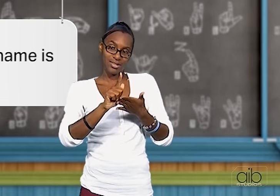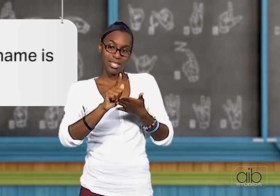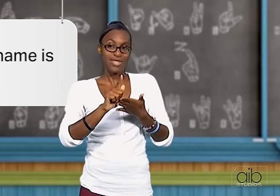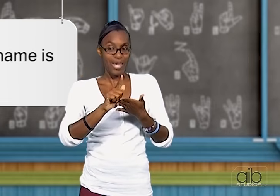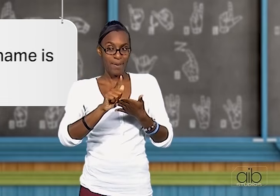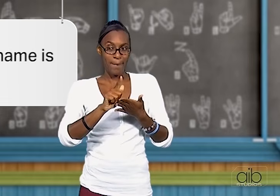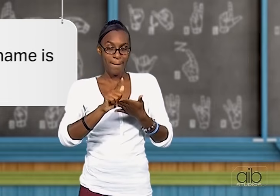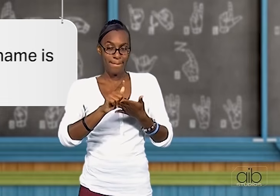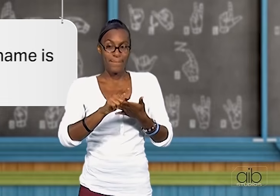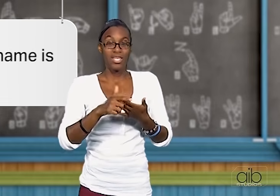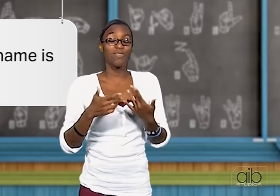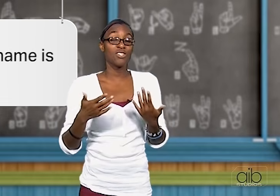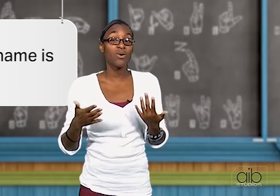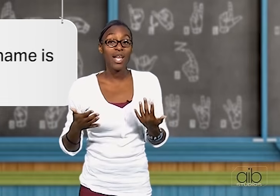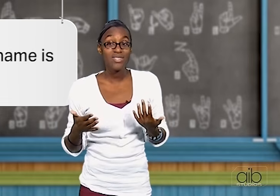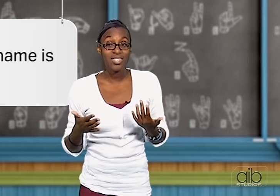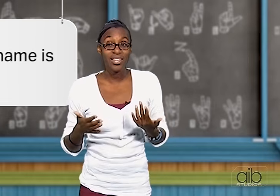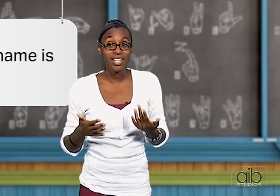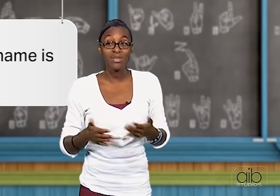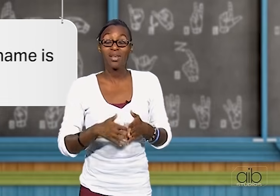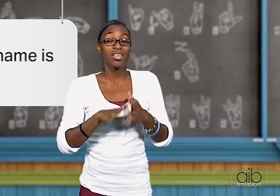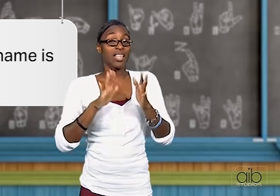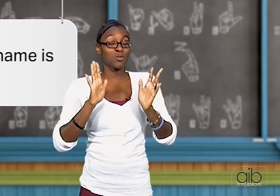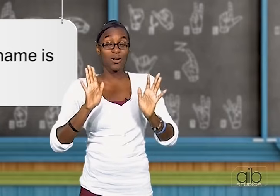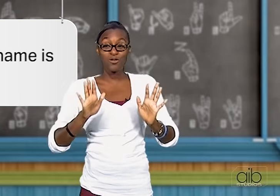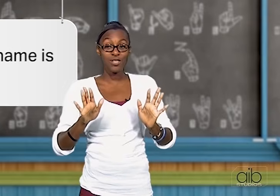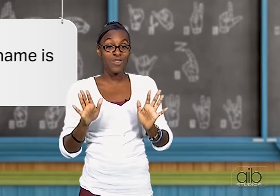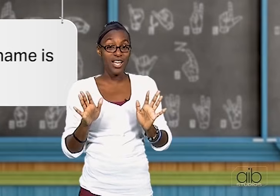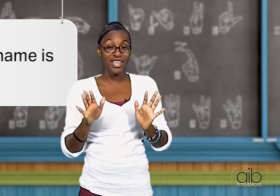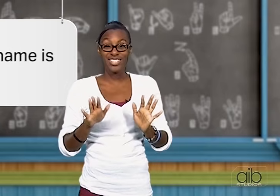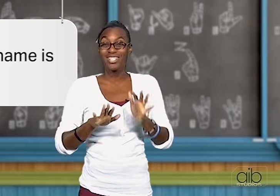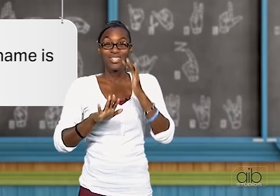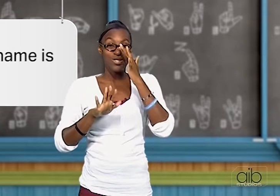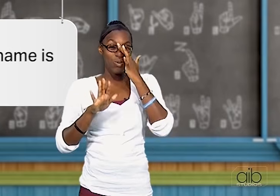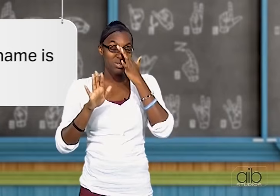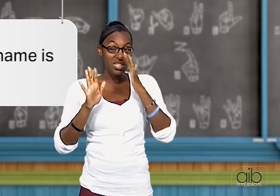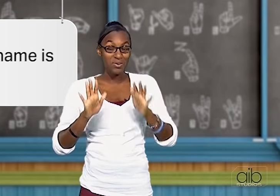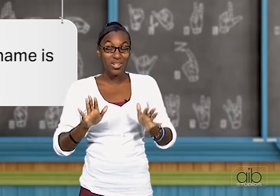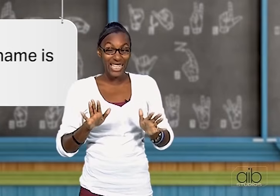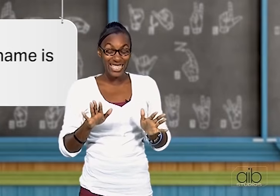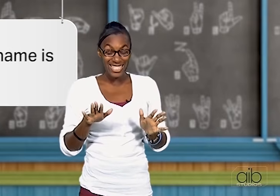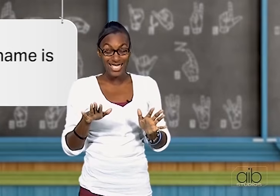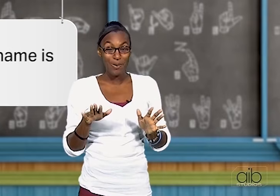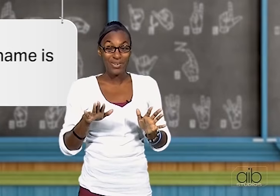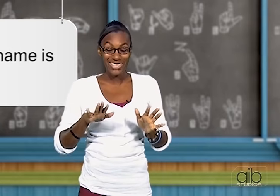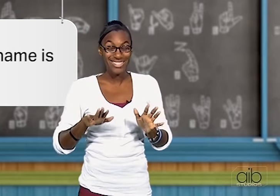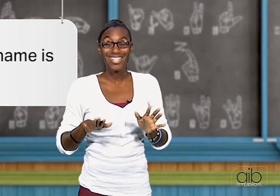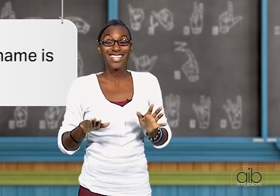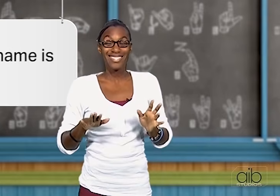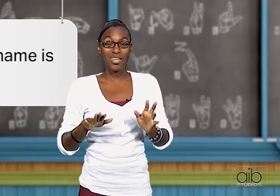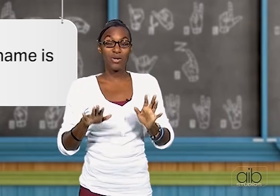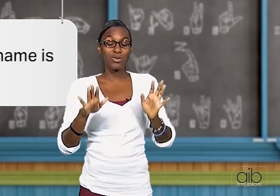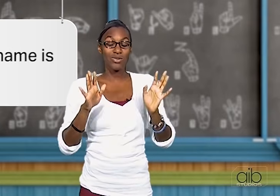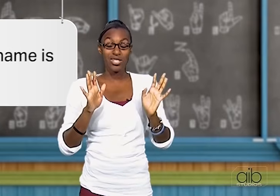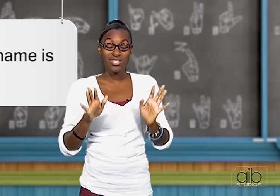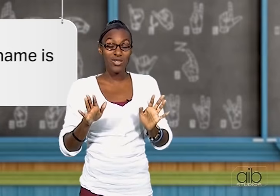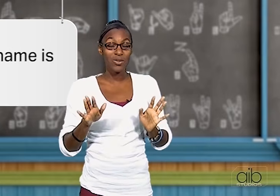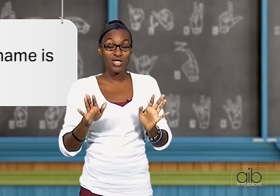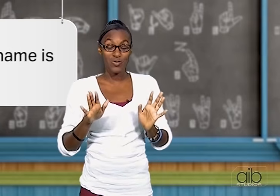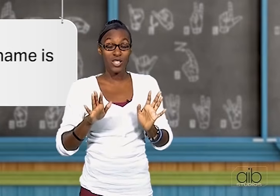like that. If you don't have a sign name, that's perfectly fine. You don't need one at this point. So you can just finger